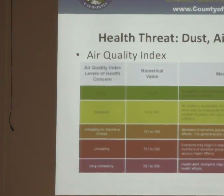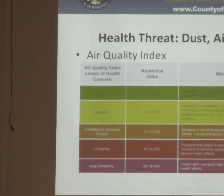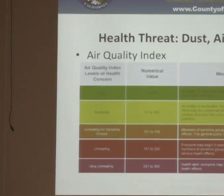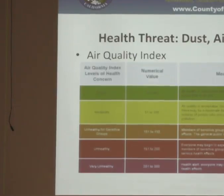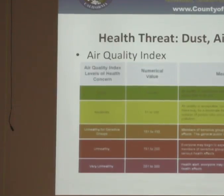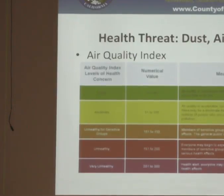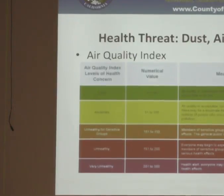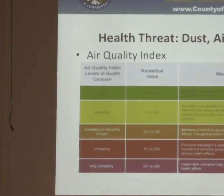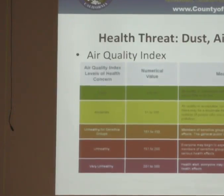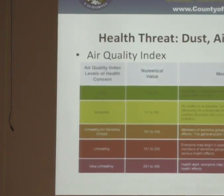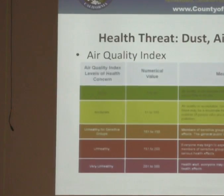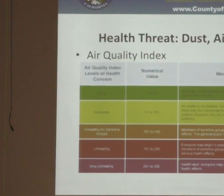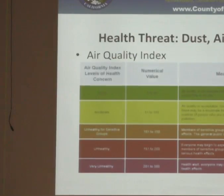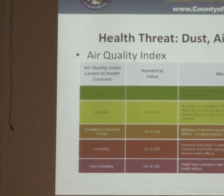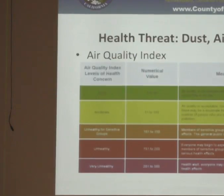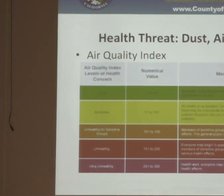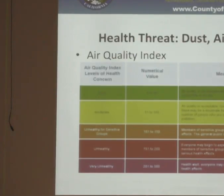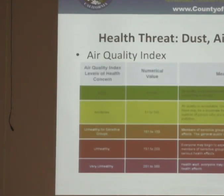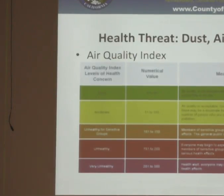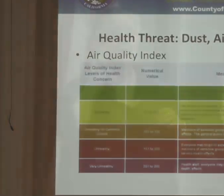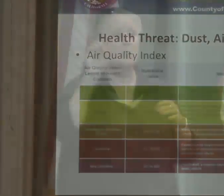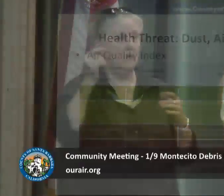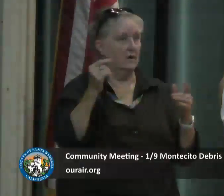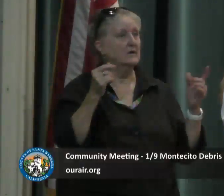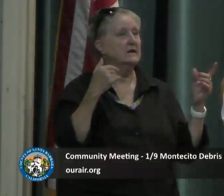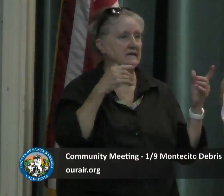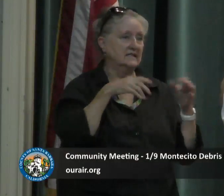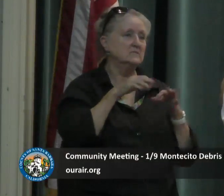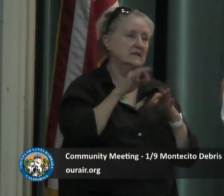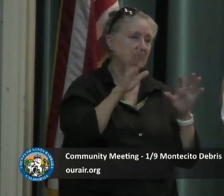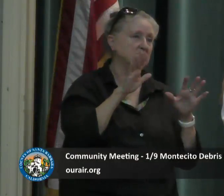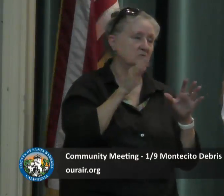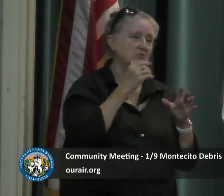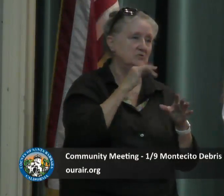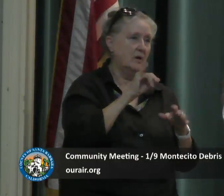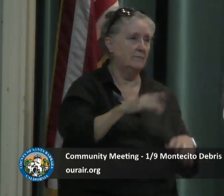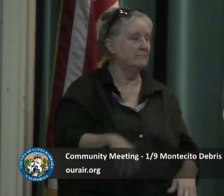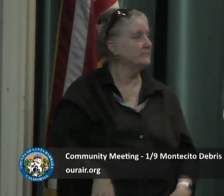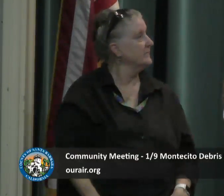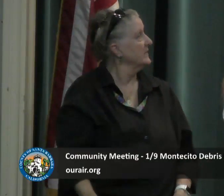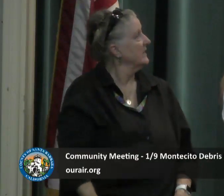Air Pollution Control District has done an excellent job of explaining this.